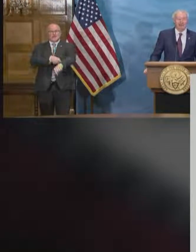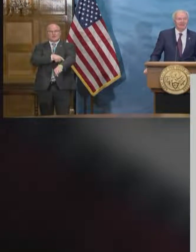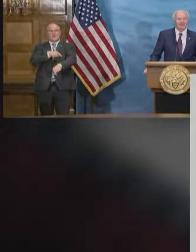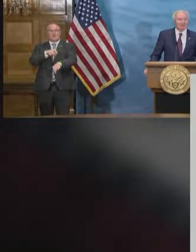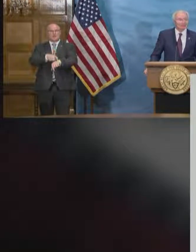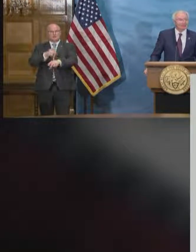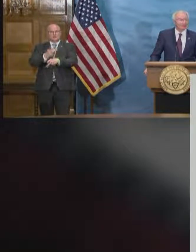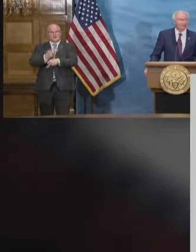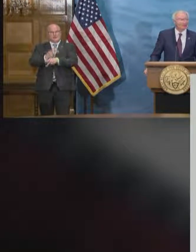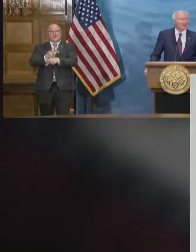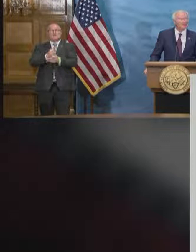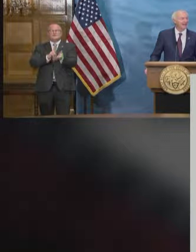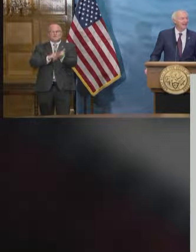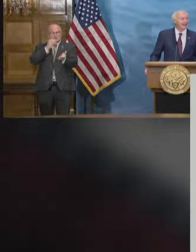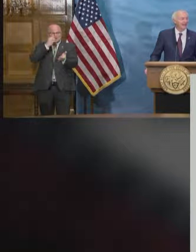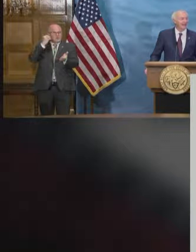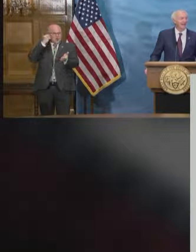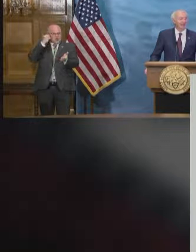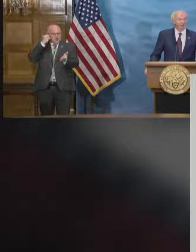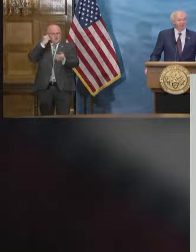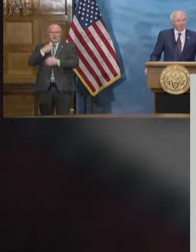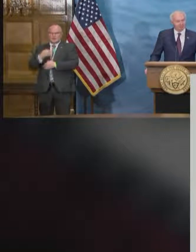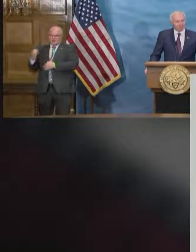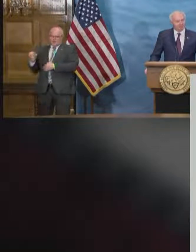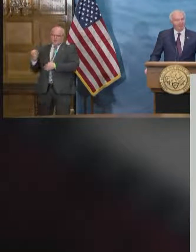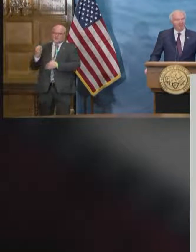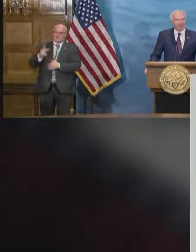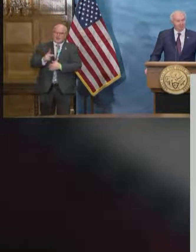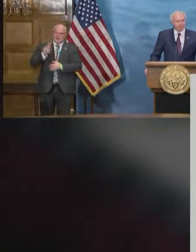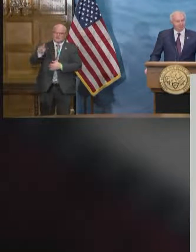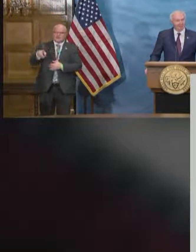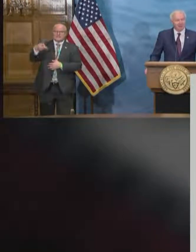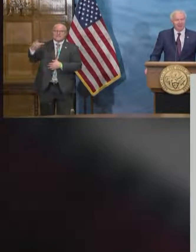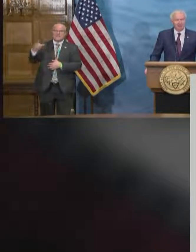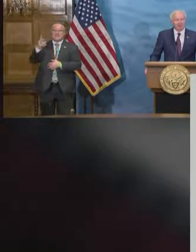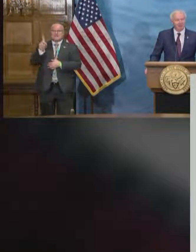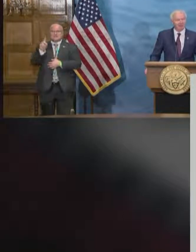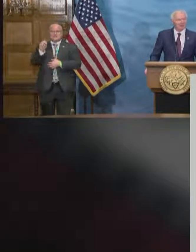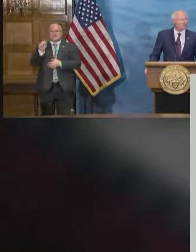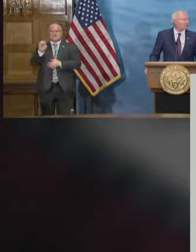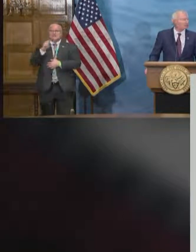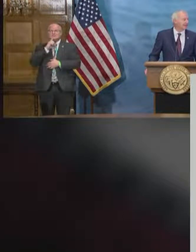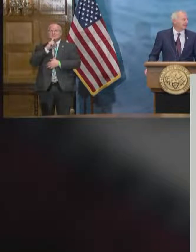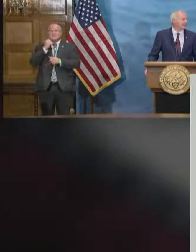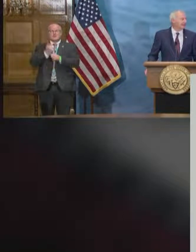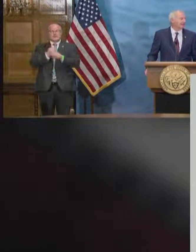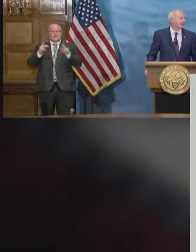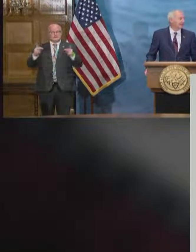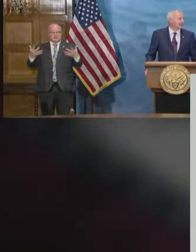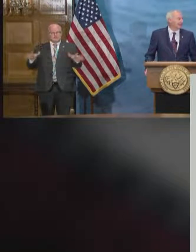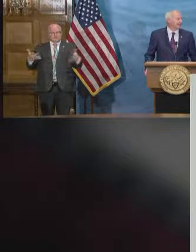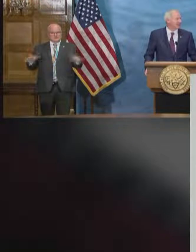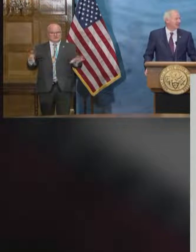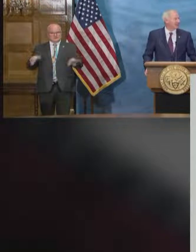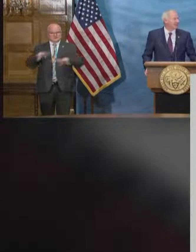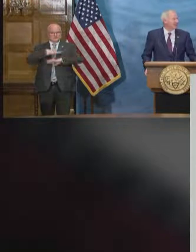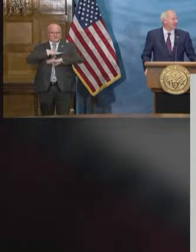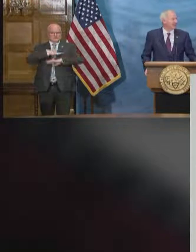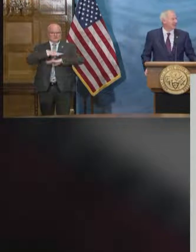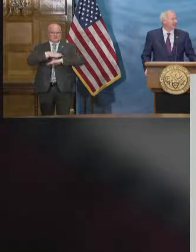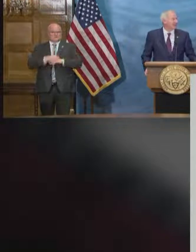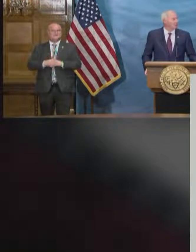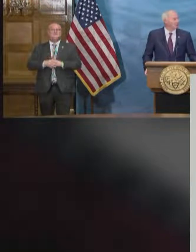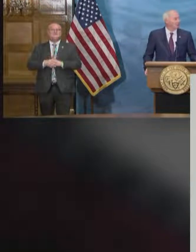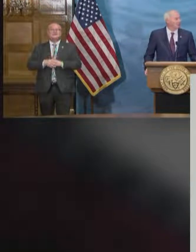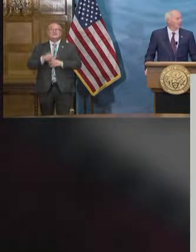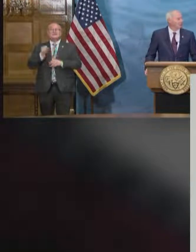facilities, although they'll be going back again for second rounds and follow-up to make sure everybody has that access. And